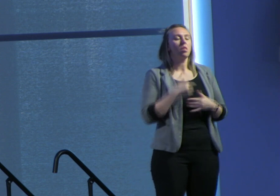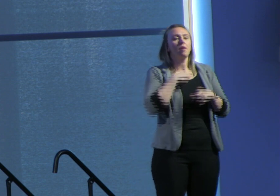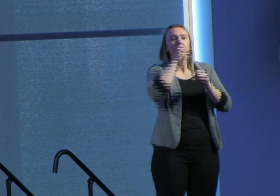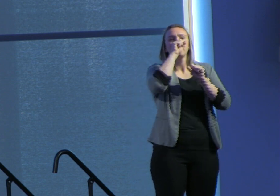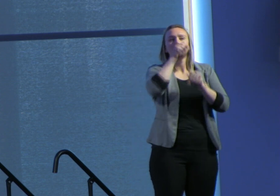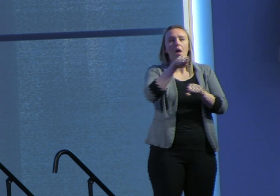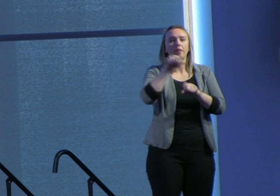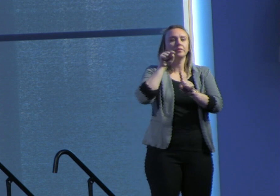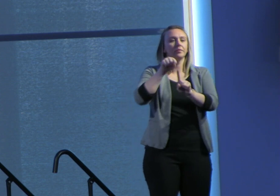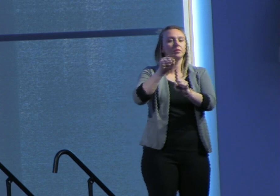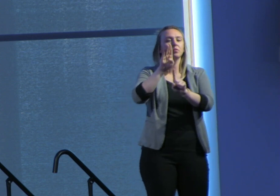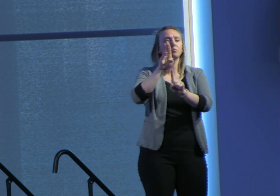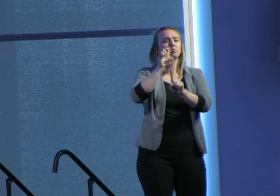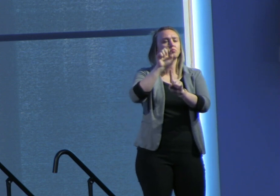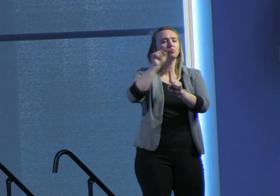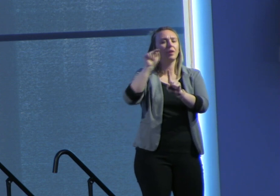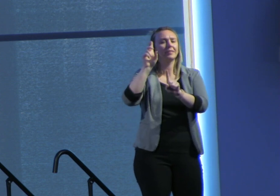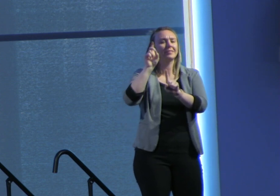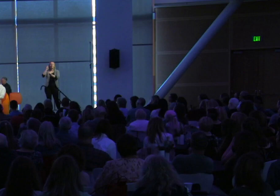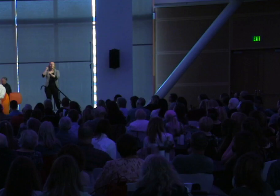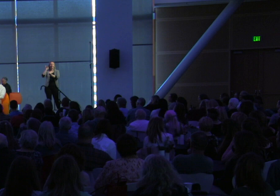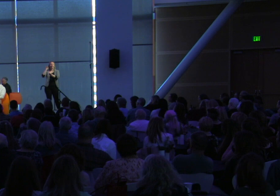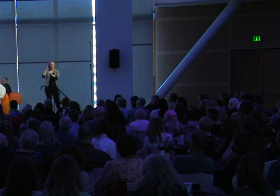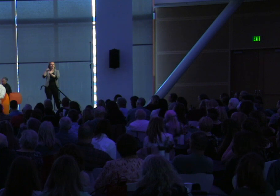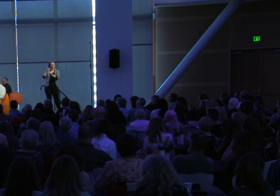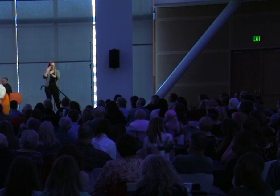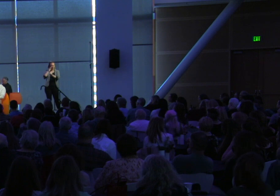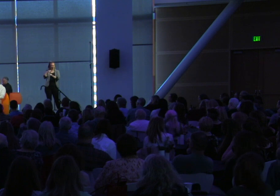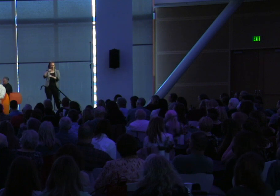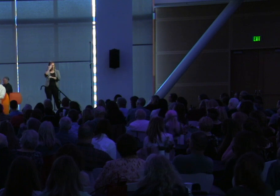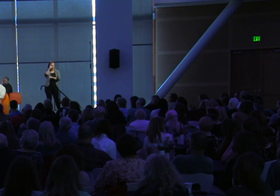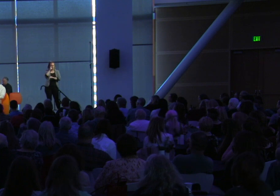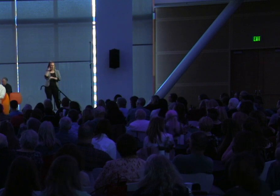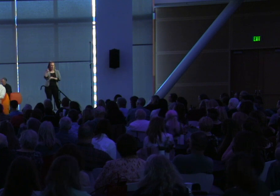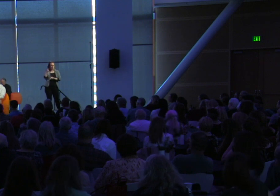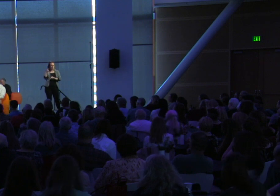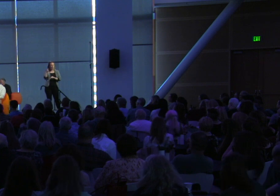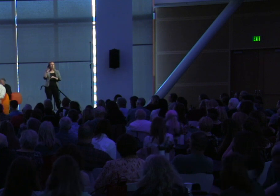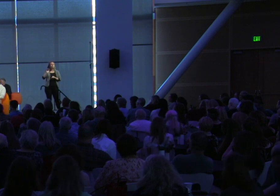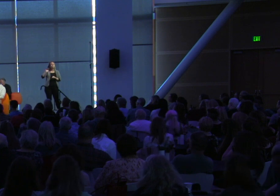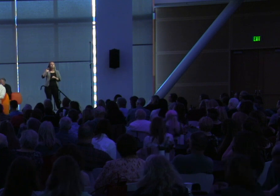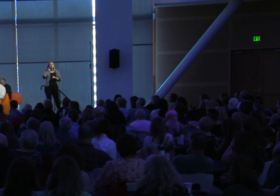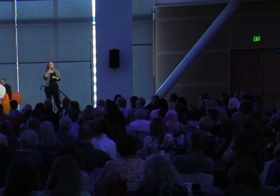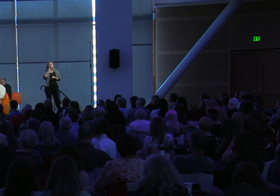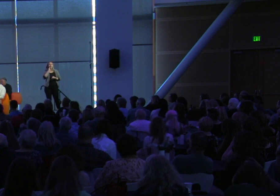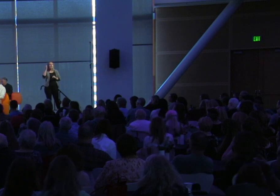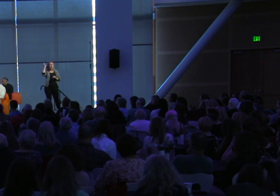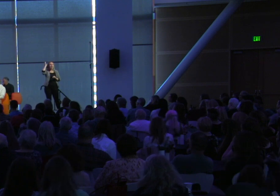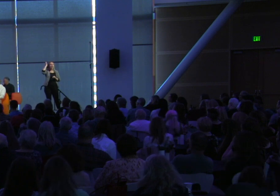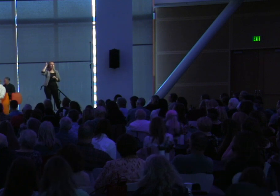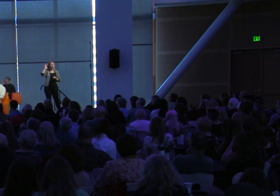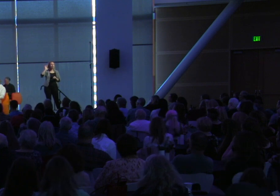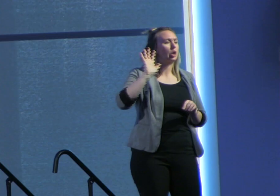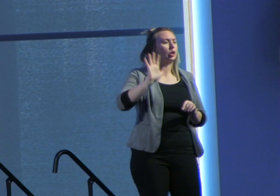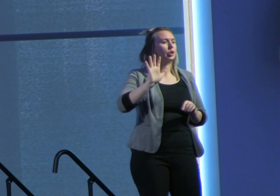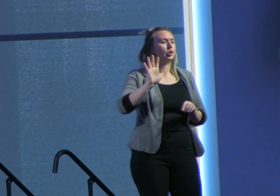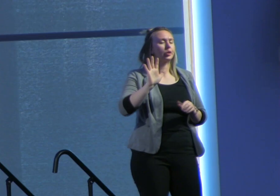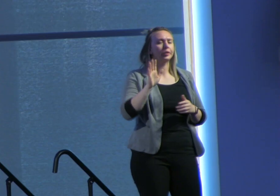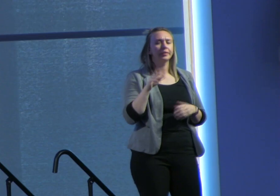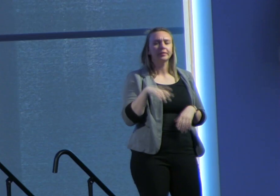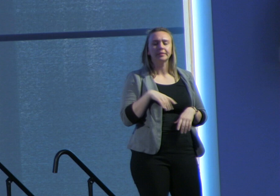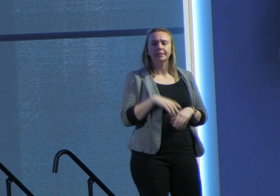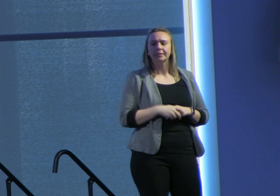Dennen in college. I don't know if you guys know who Brett Dennen is. Cheeky little redhead, peaked in